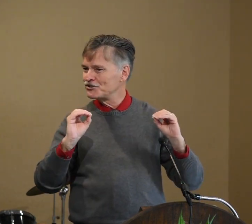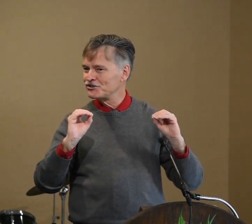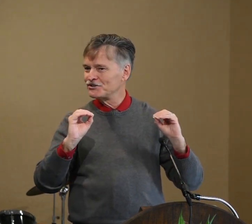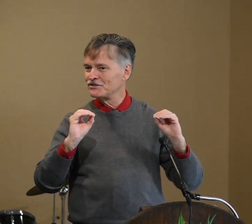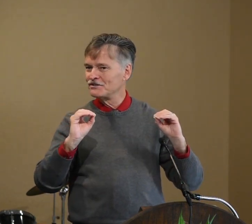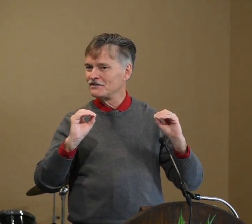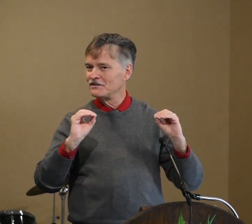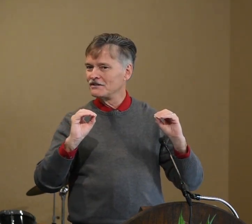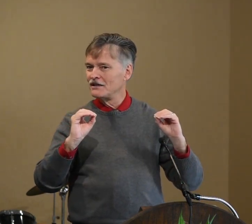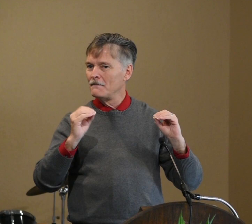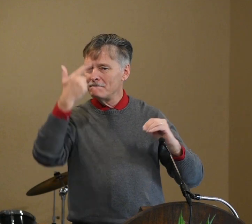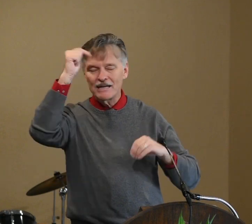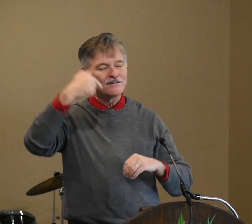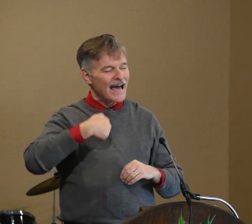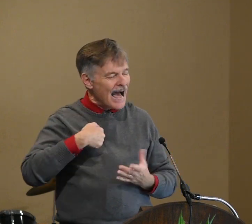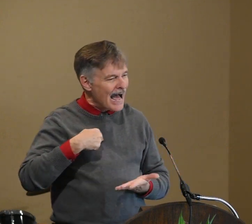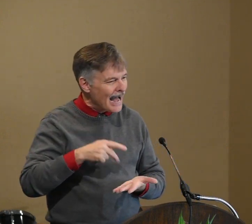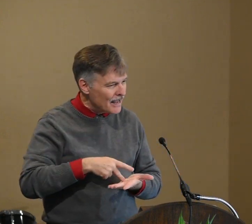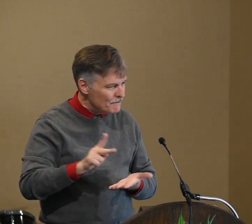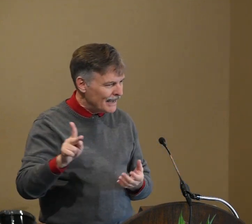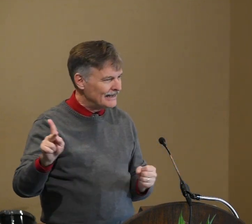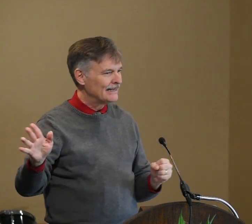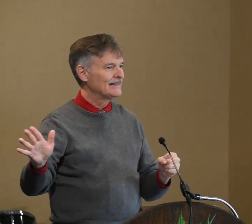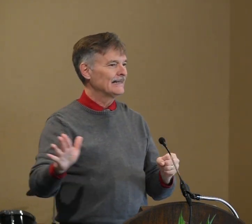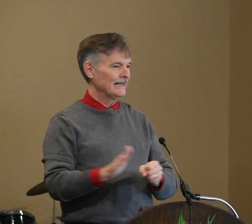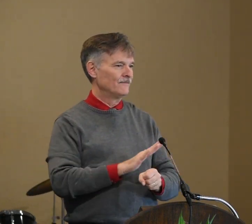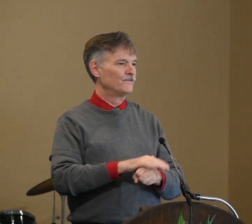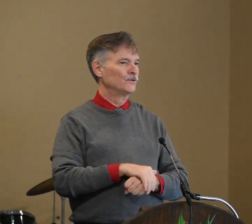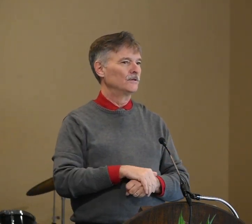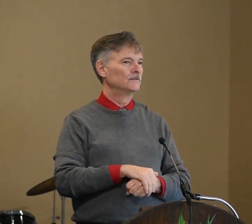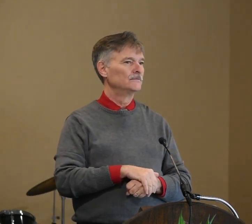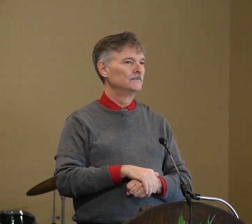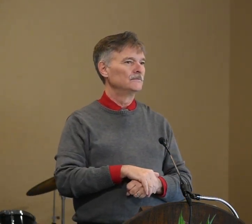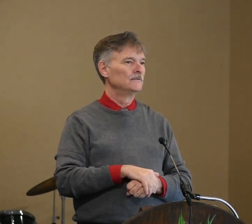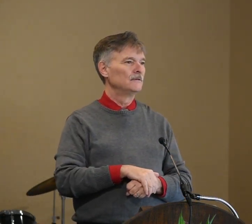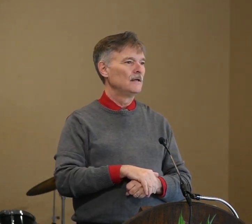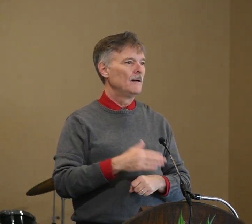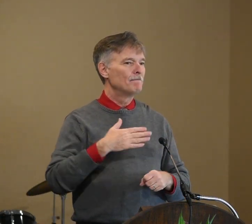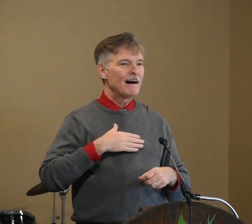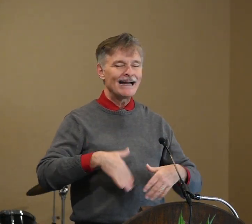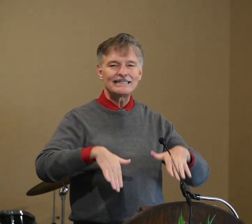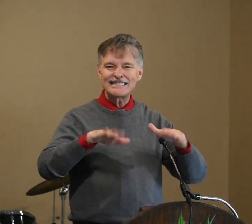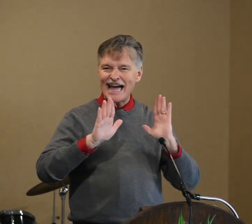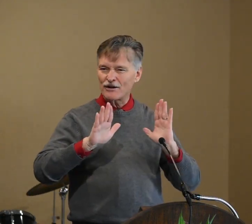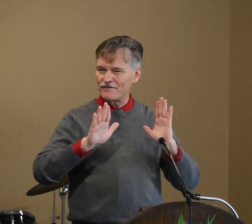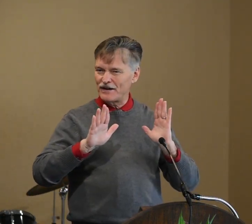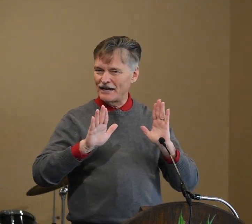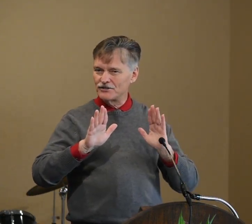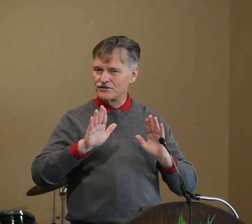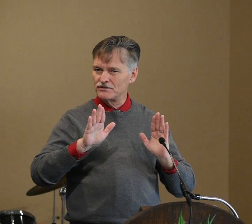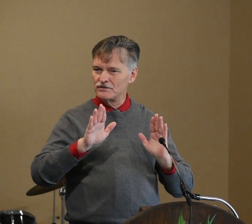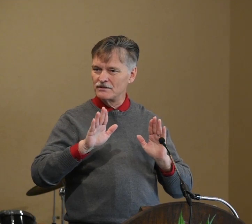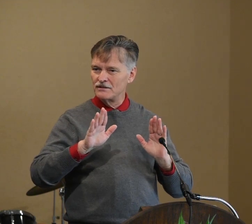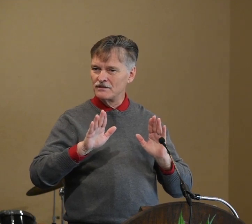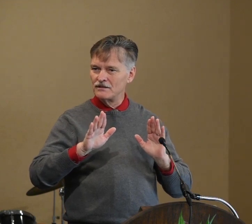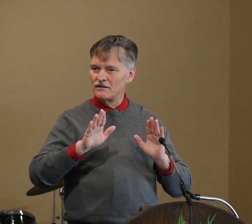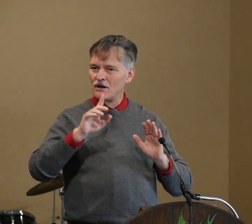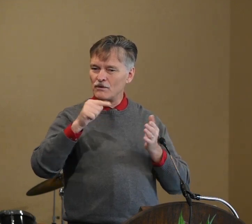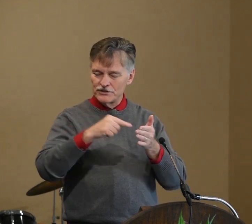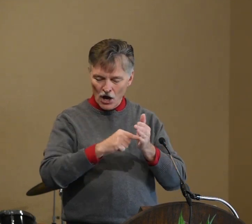zilch, because I paid it in full. My sacrifice was